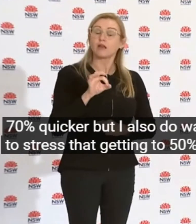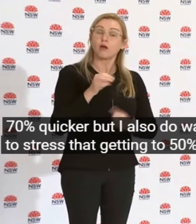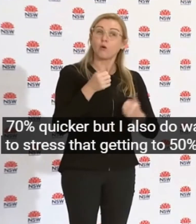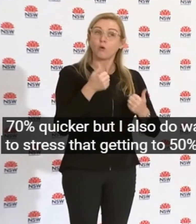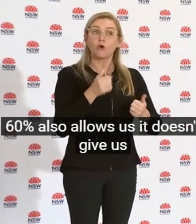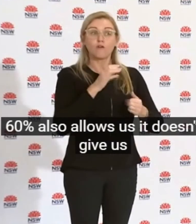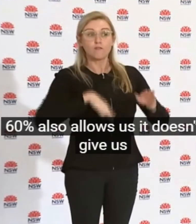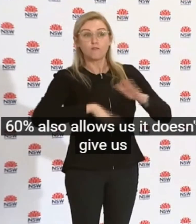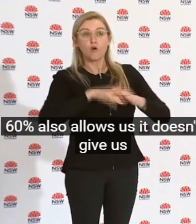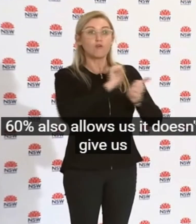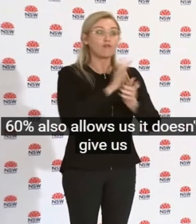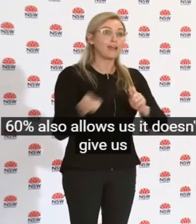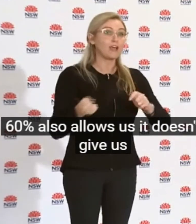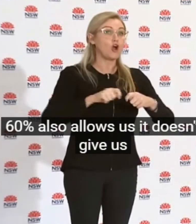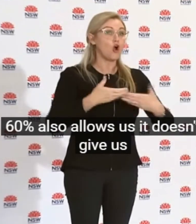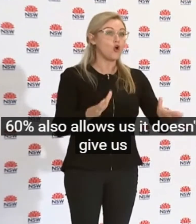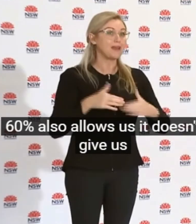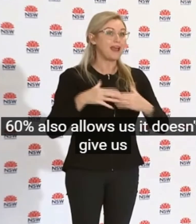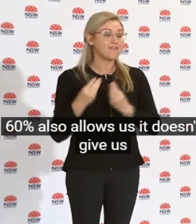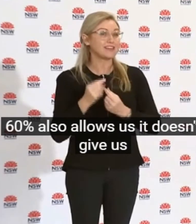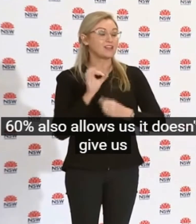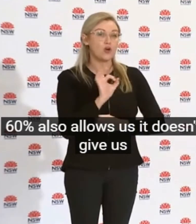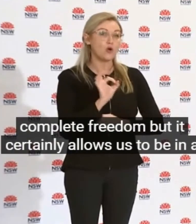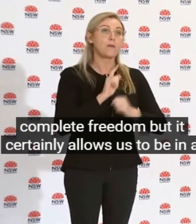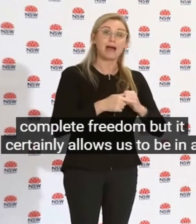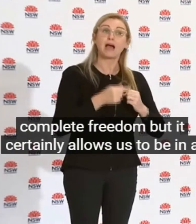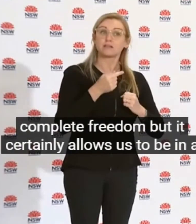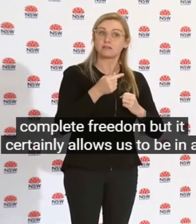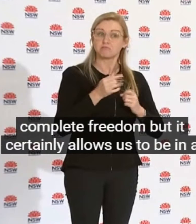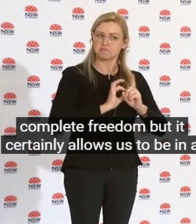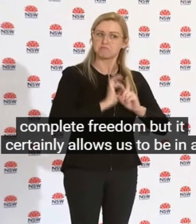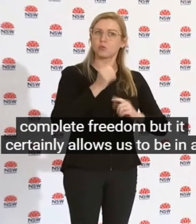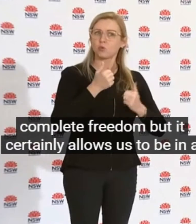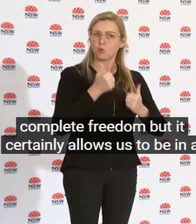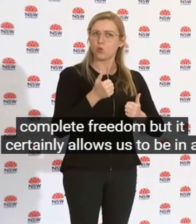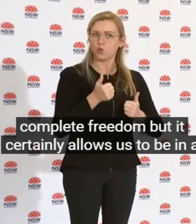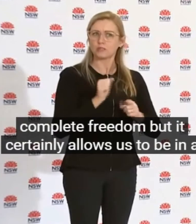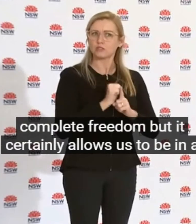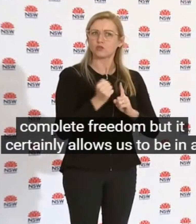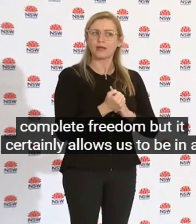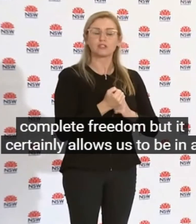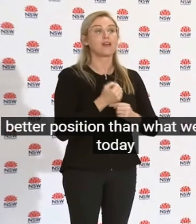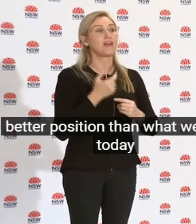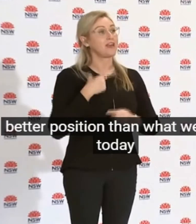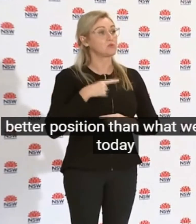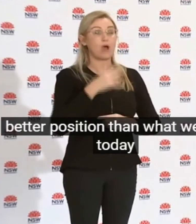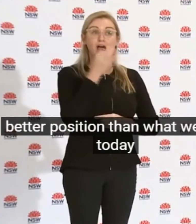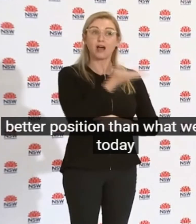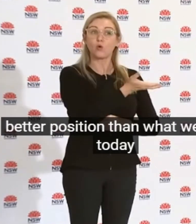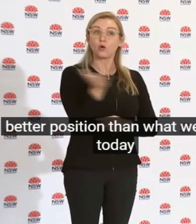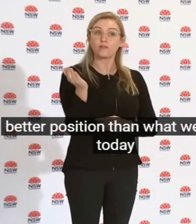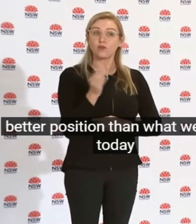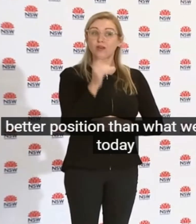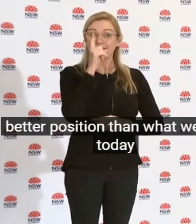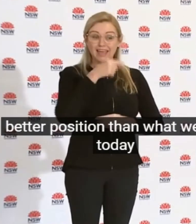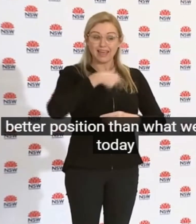but it certainly allows us to be in a better position than what we are today. And that's why I'm really saying to everybody, if we increase the vaccination rates during